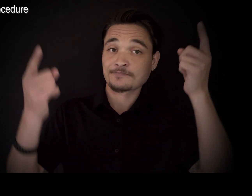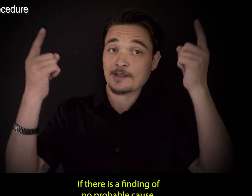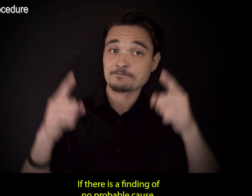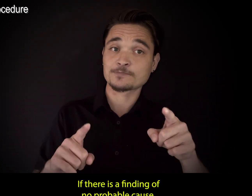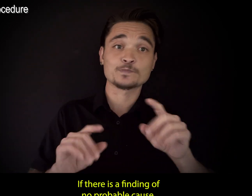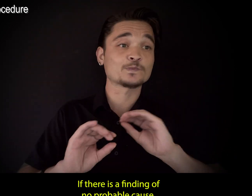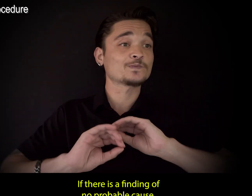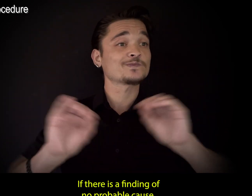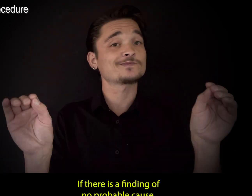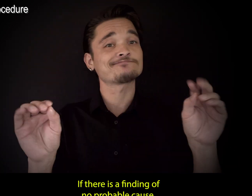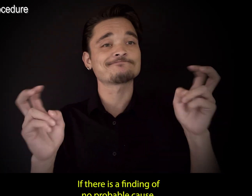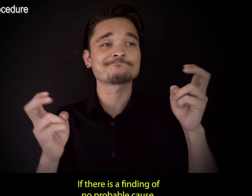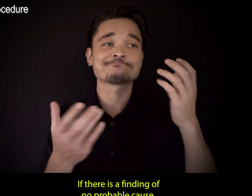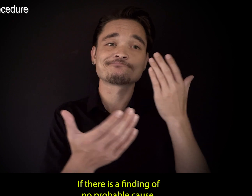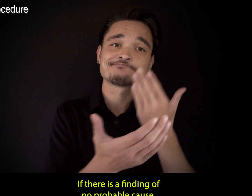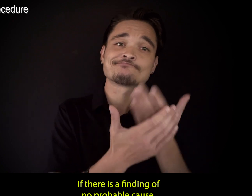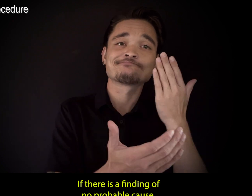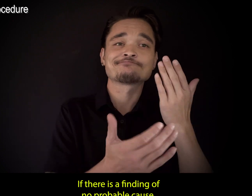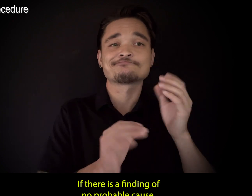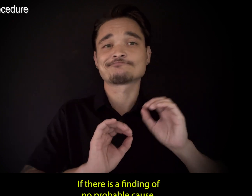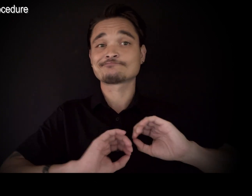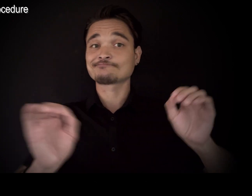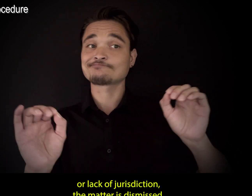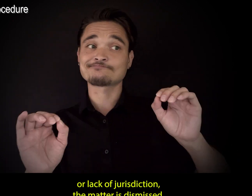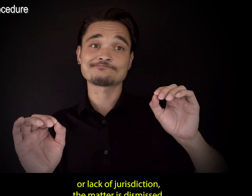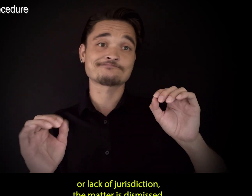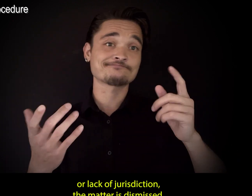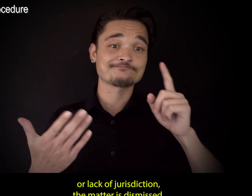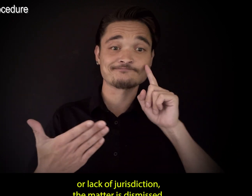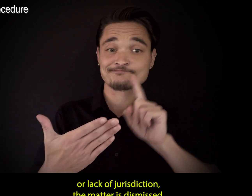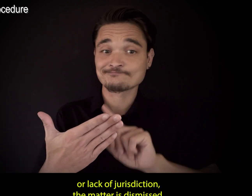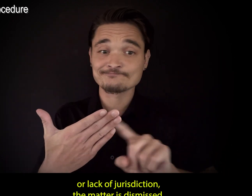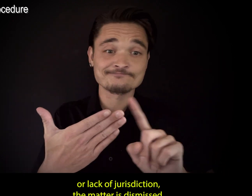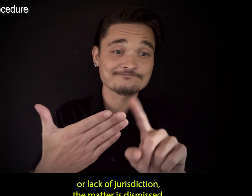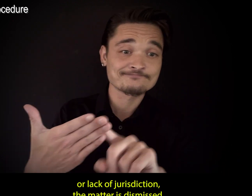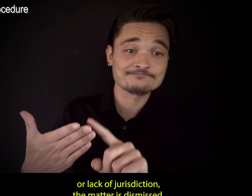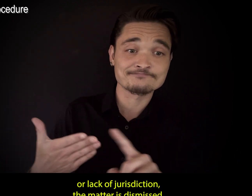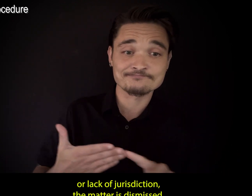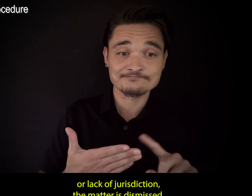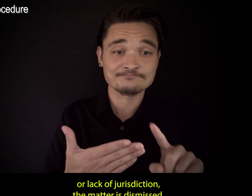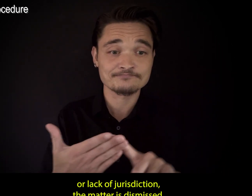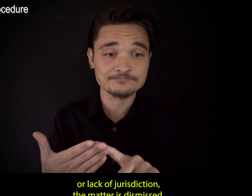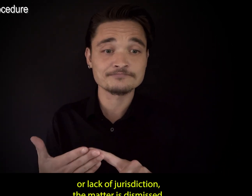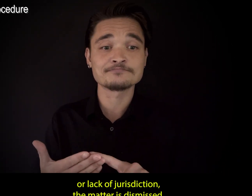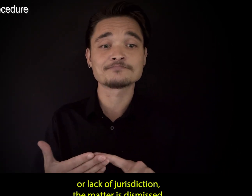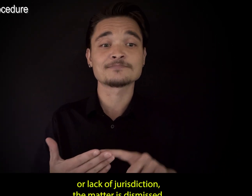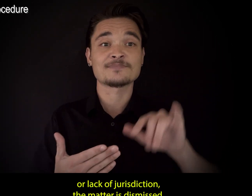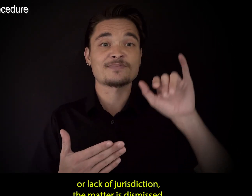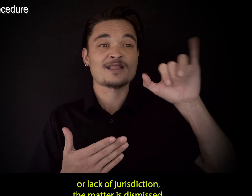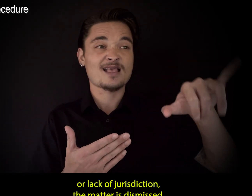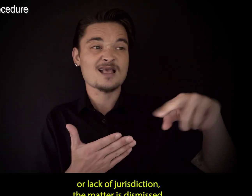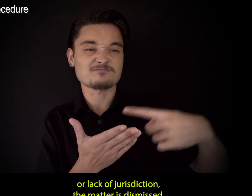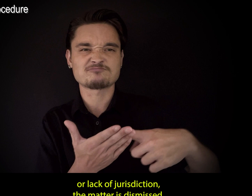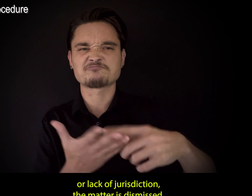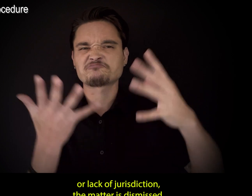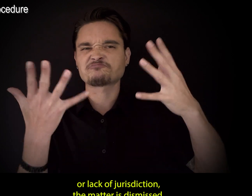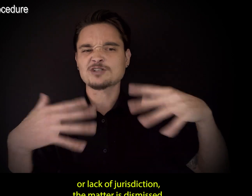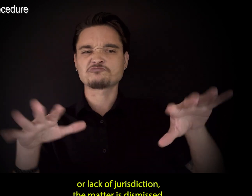If there is a finding of no probable cause or lack of jurisdiction, the matter is dismissed.